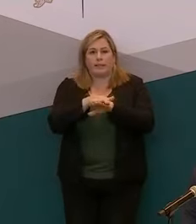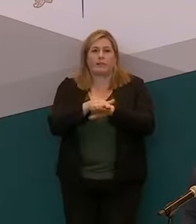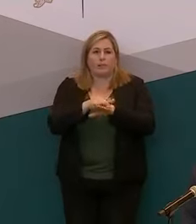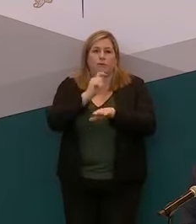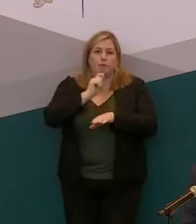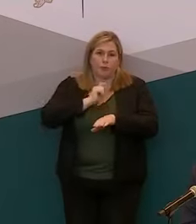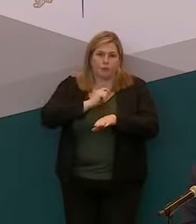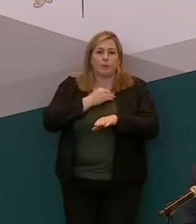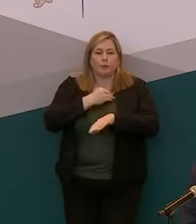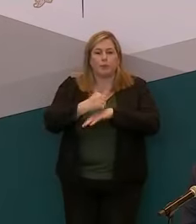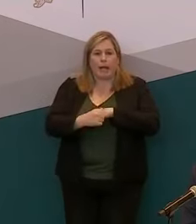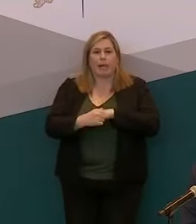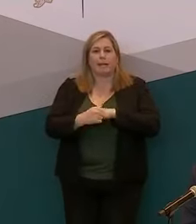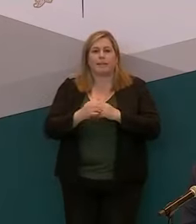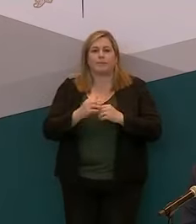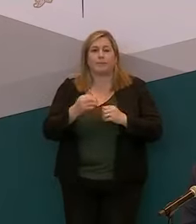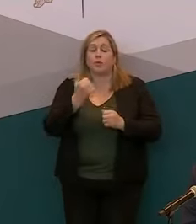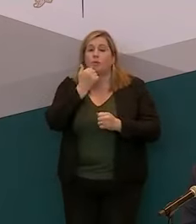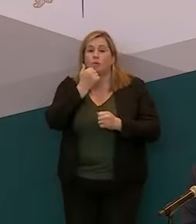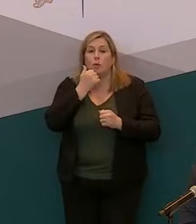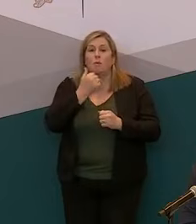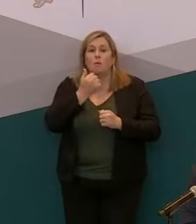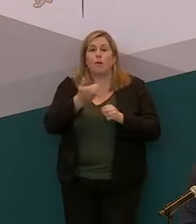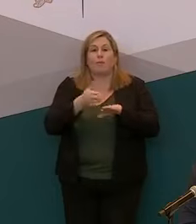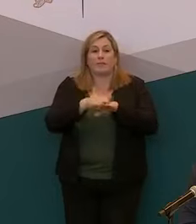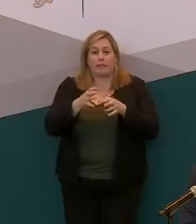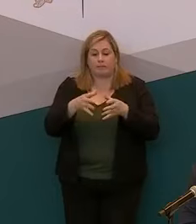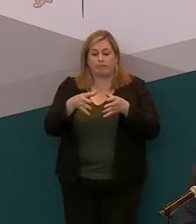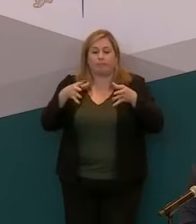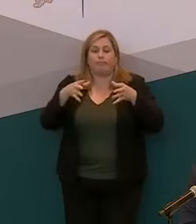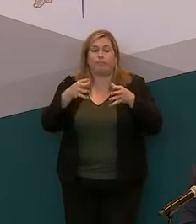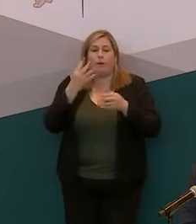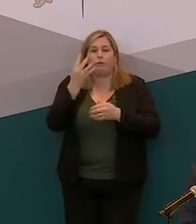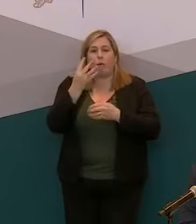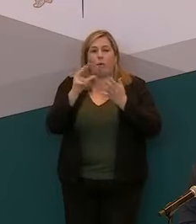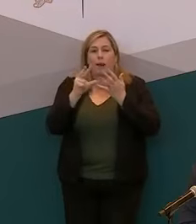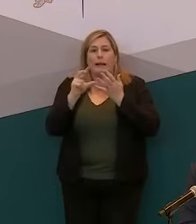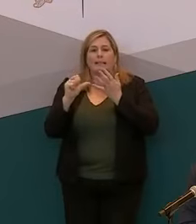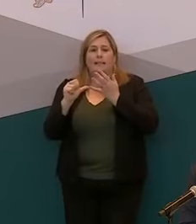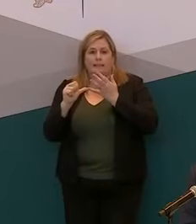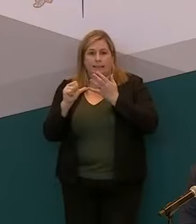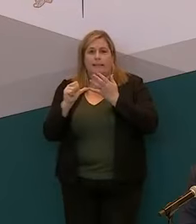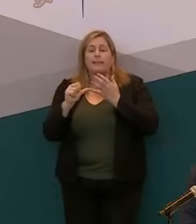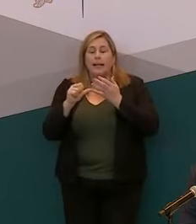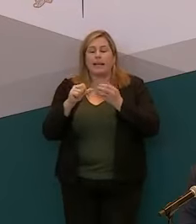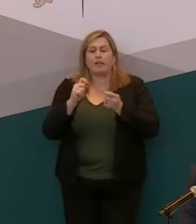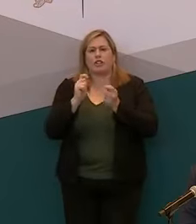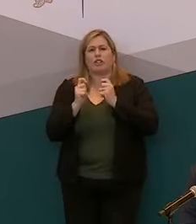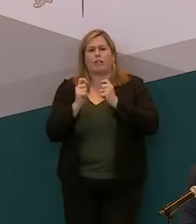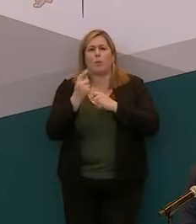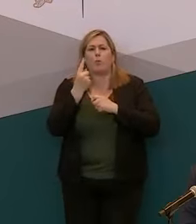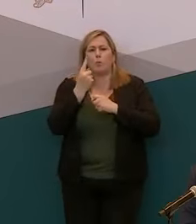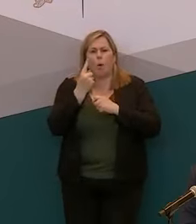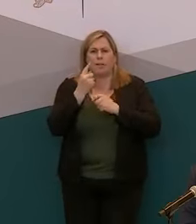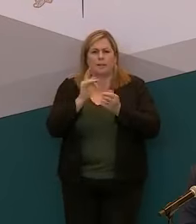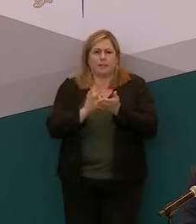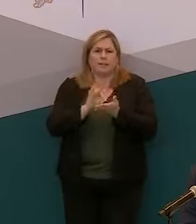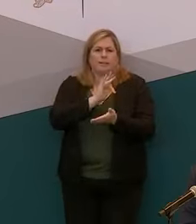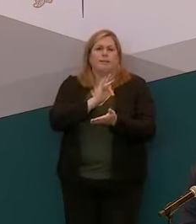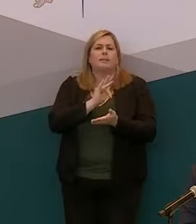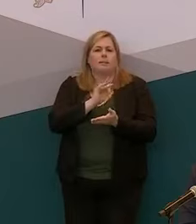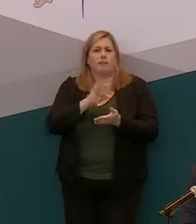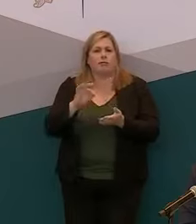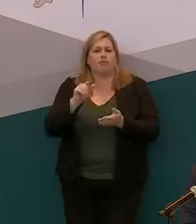us today, bringing the total number to 486. There has been an adjustment. One death has been denotified, so that's